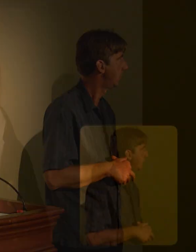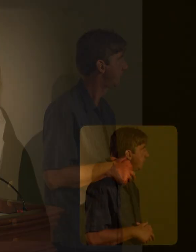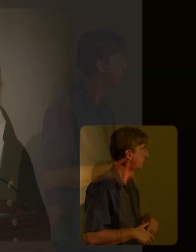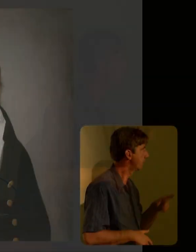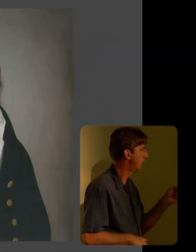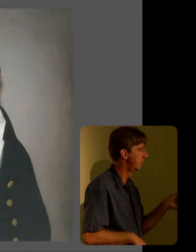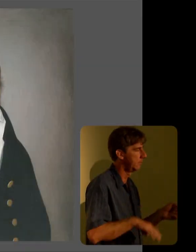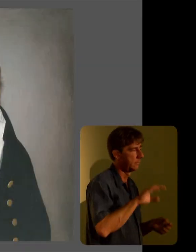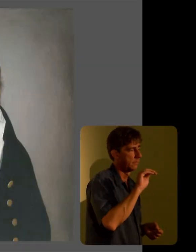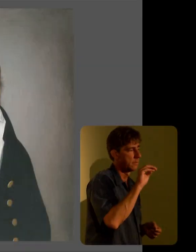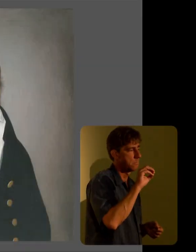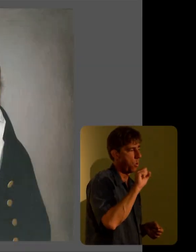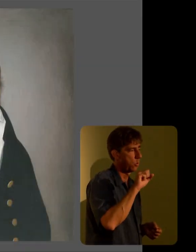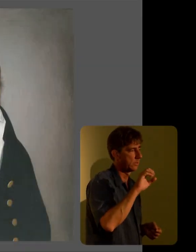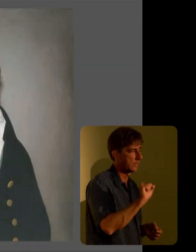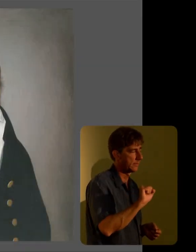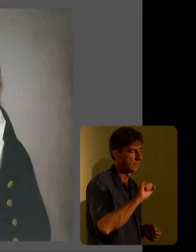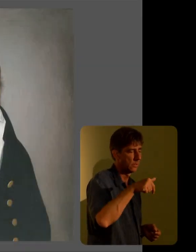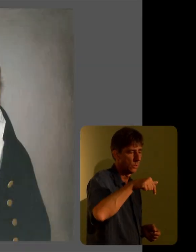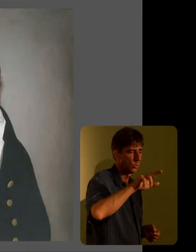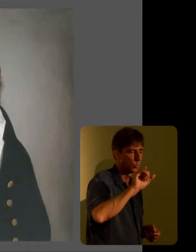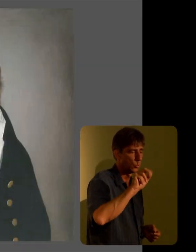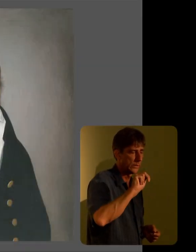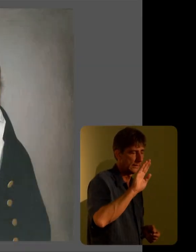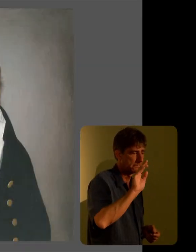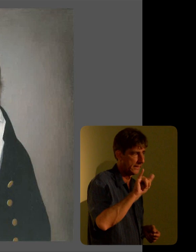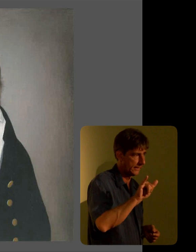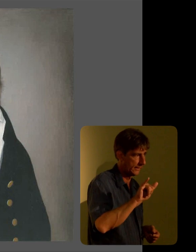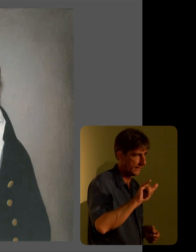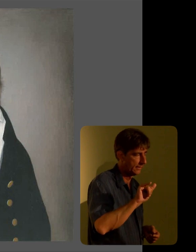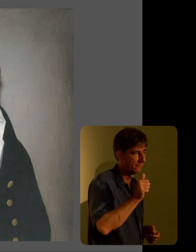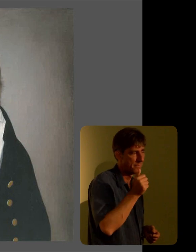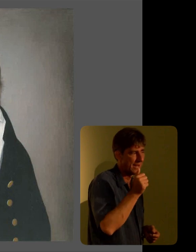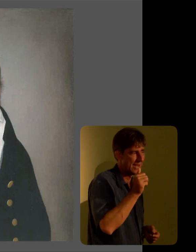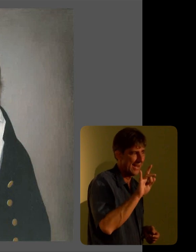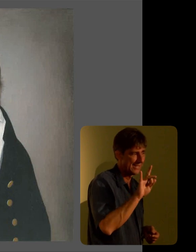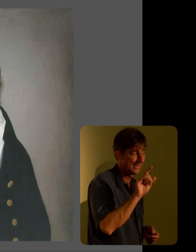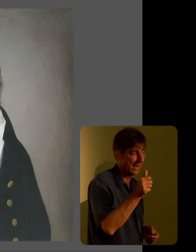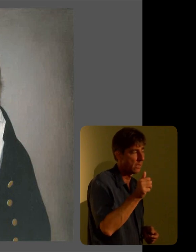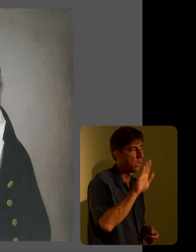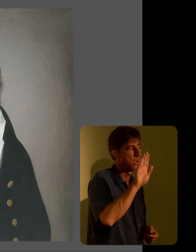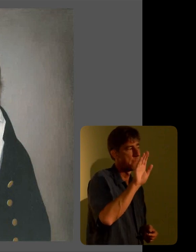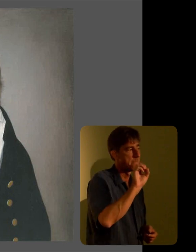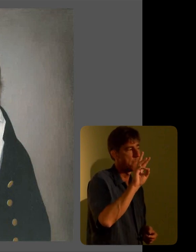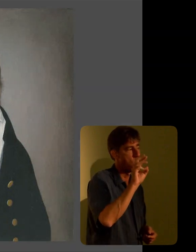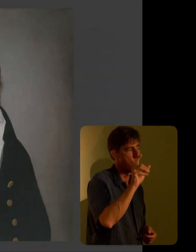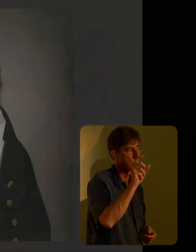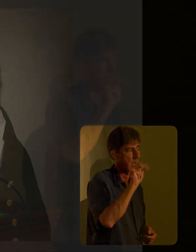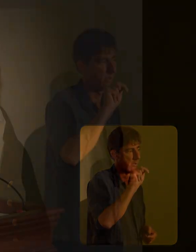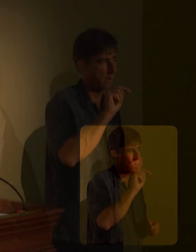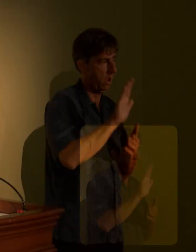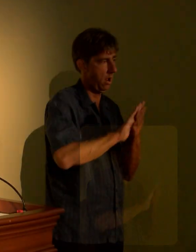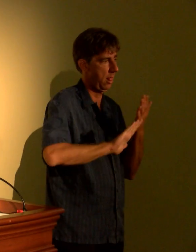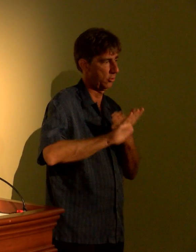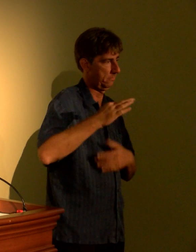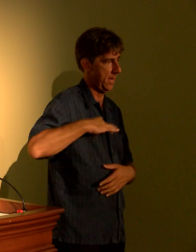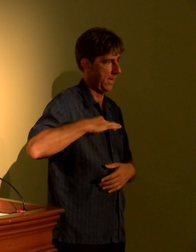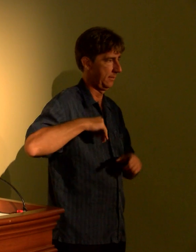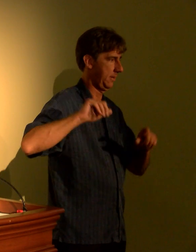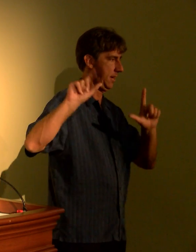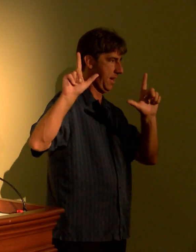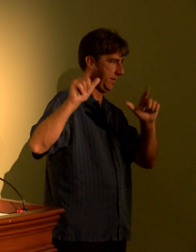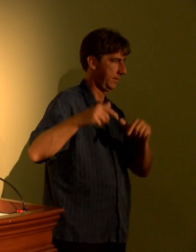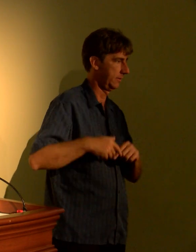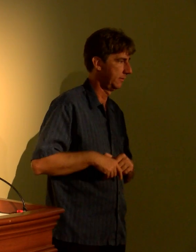Moses Quimby, a portrait from about 1810 that's in the collection of Bowdoin College in Maine. There are several portraits from the